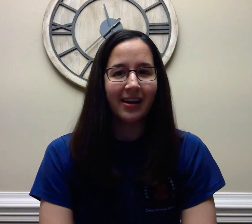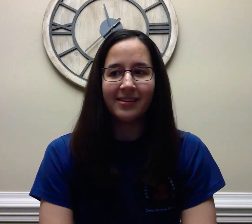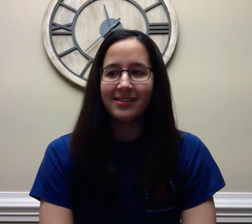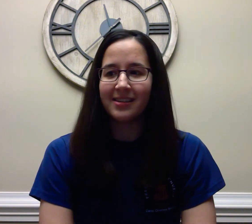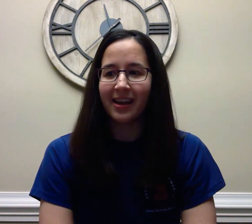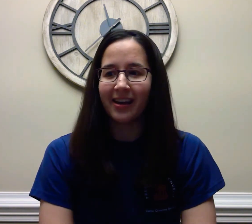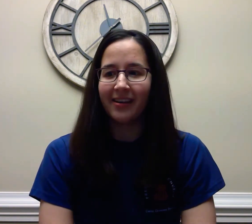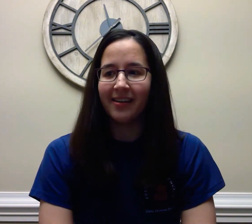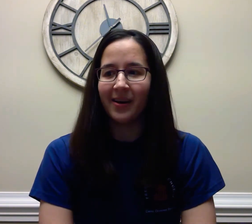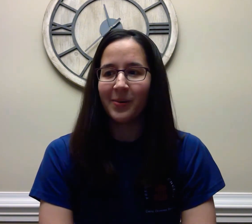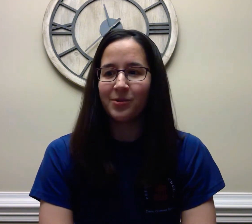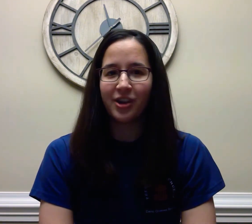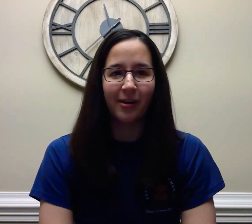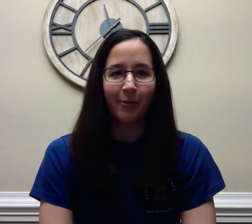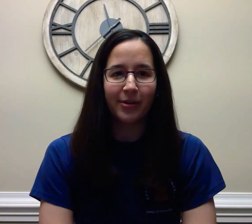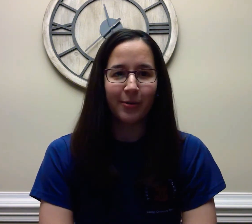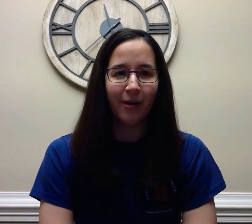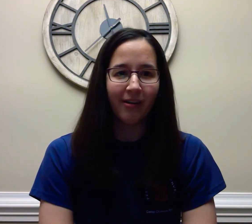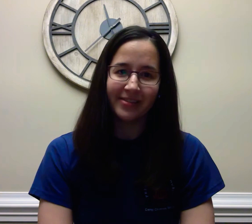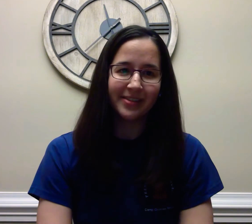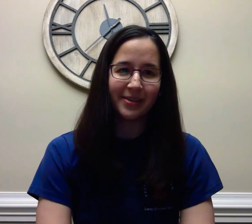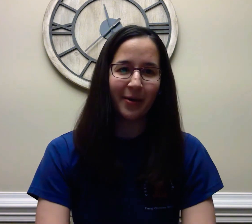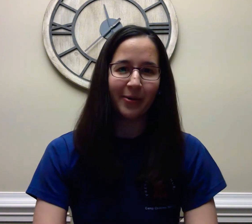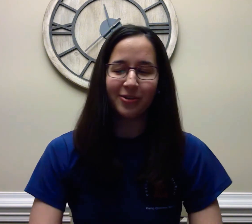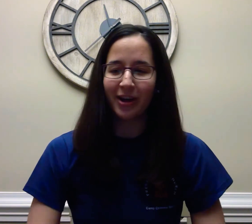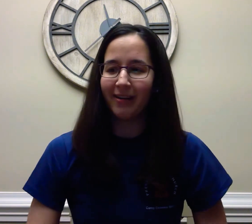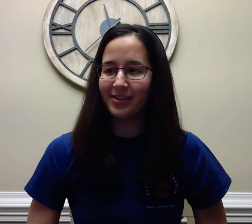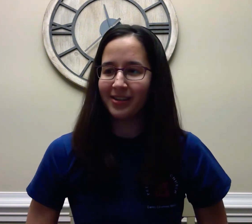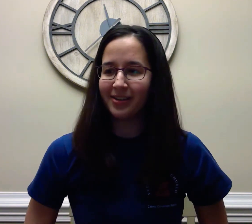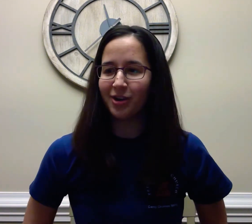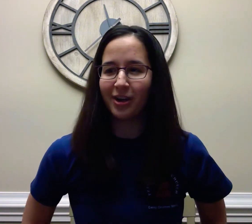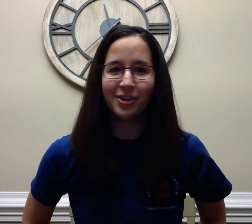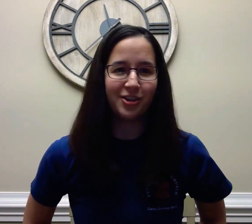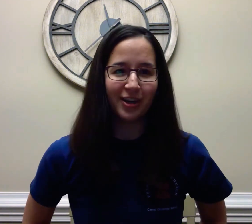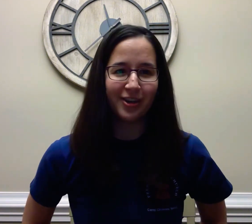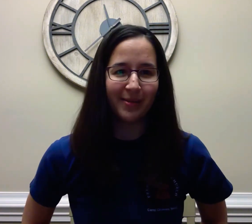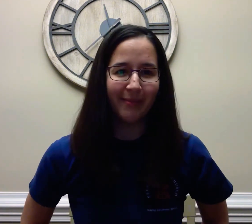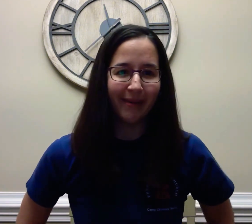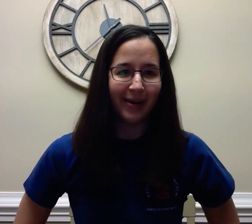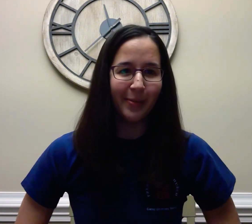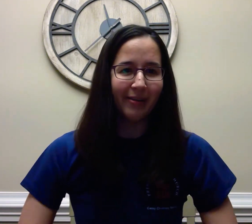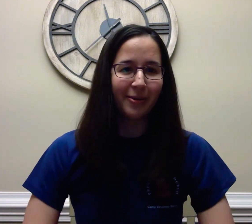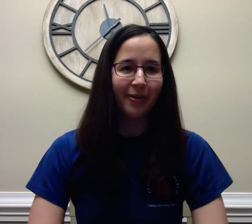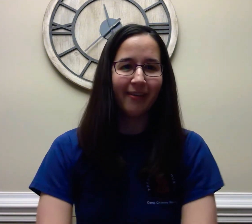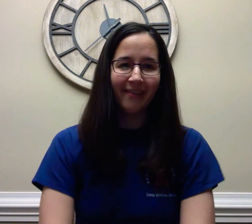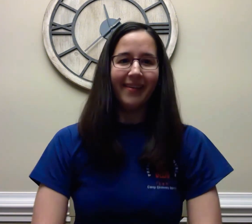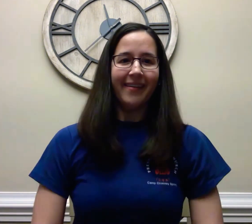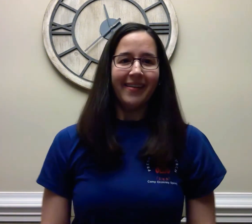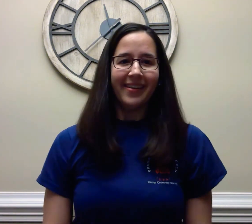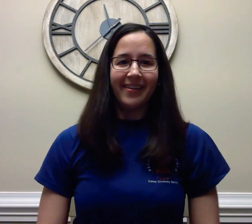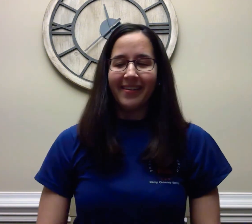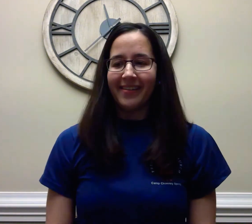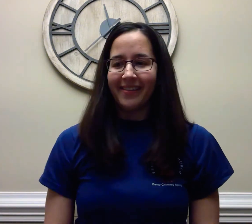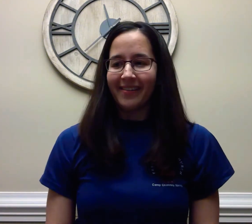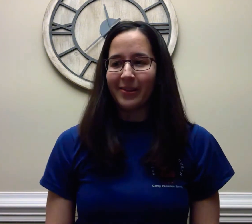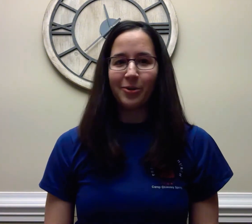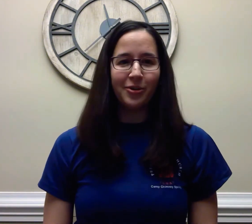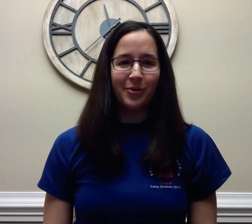signs and share it with you all. So try not to judge. I'm a little new at